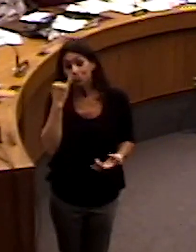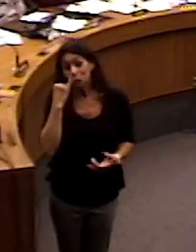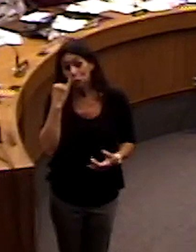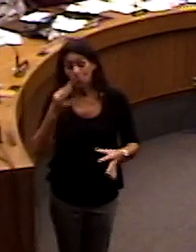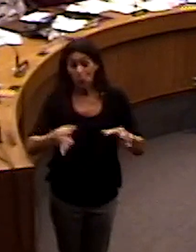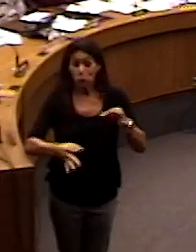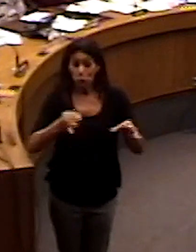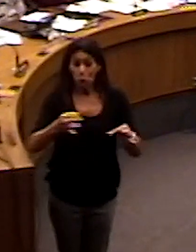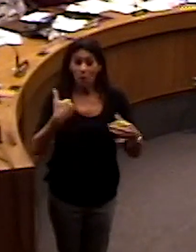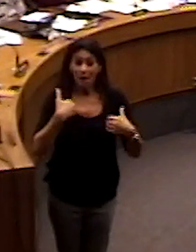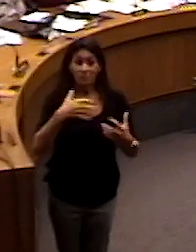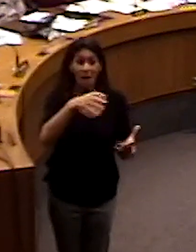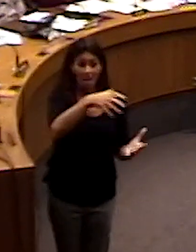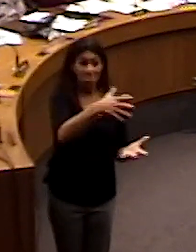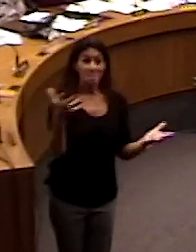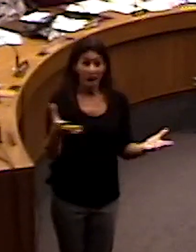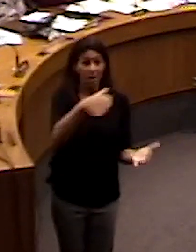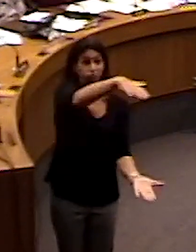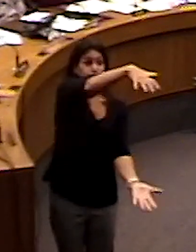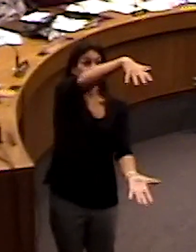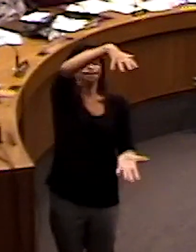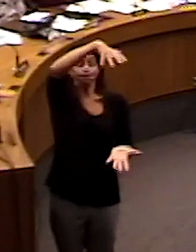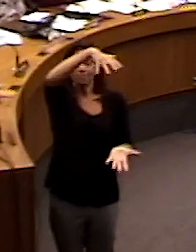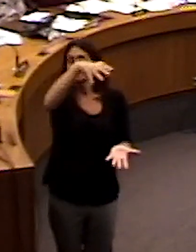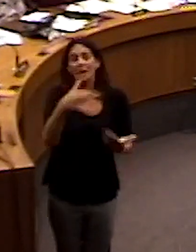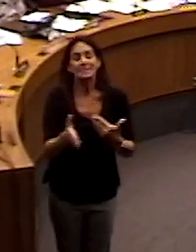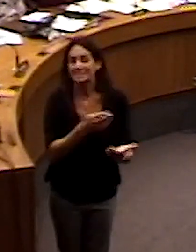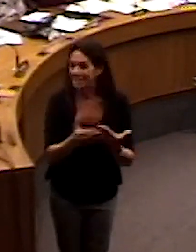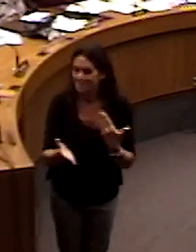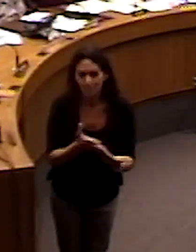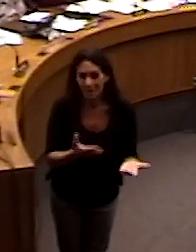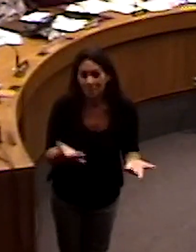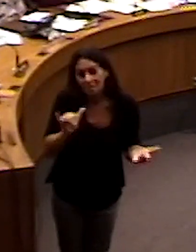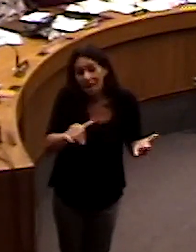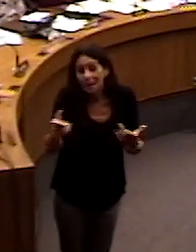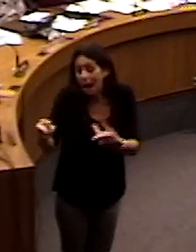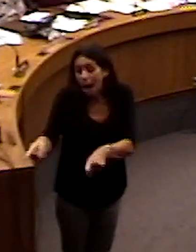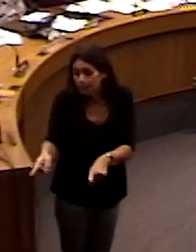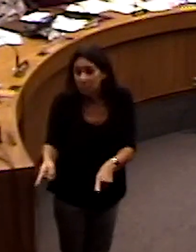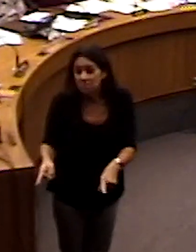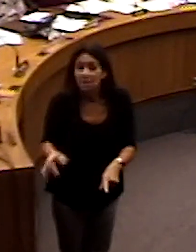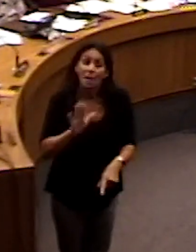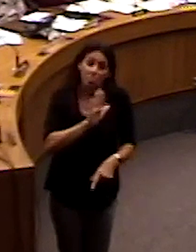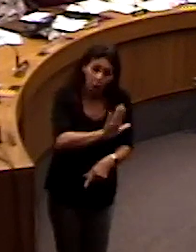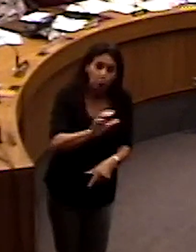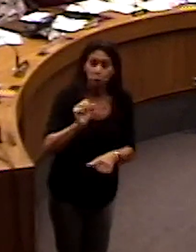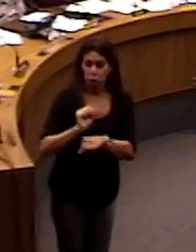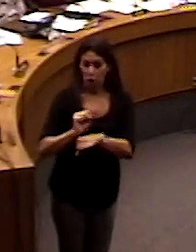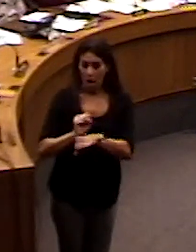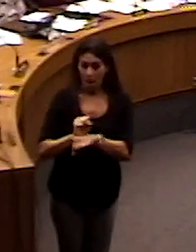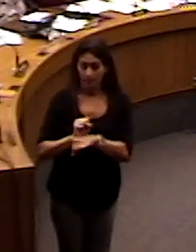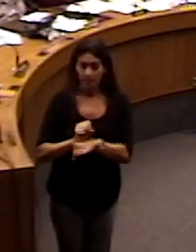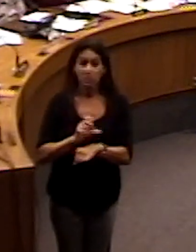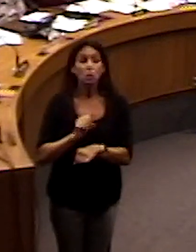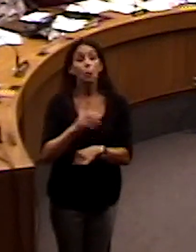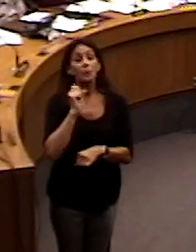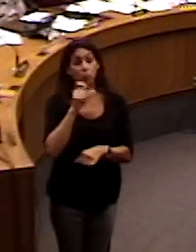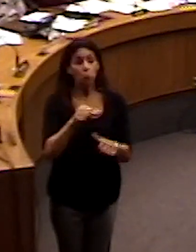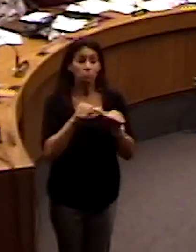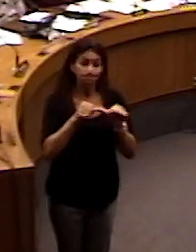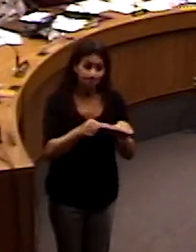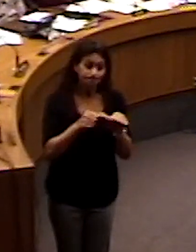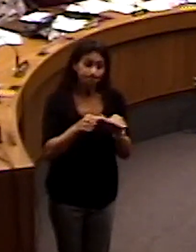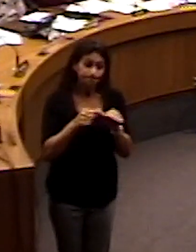we all know. Look at our police departments, our everything. It's just the way it is, folks. That's the country now. But if you're persistent enough